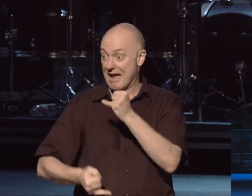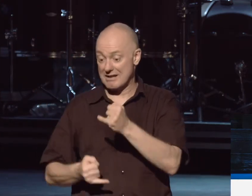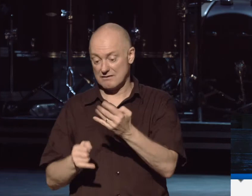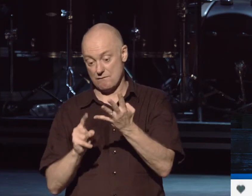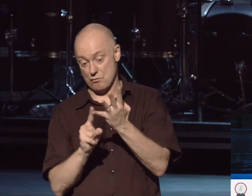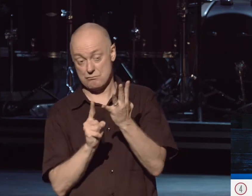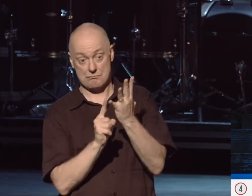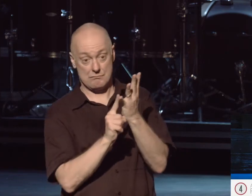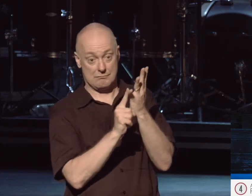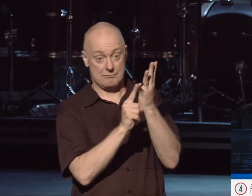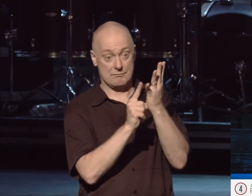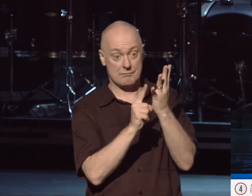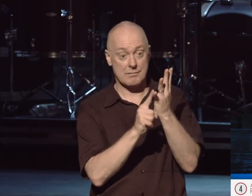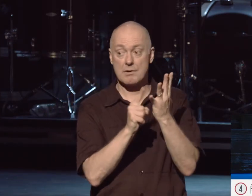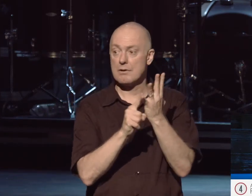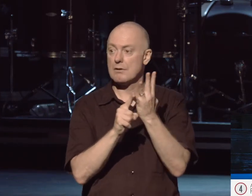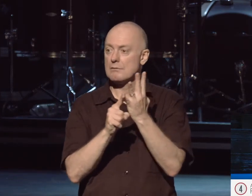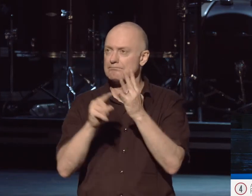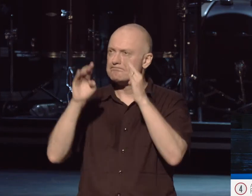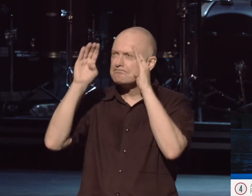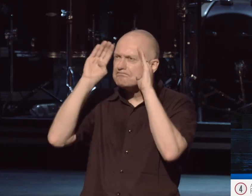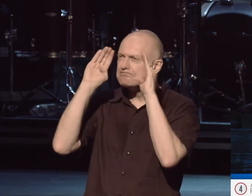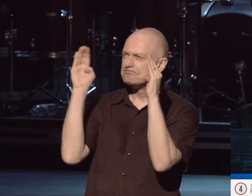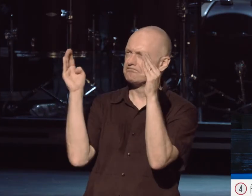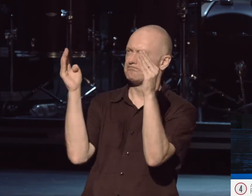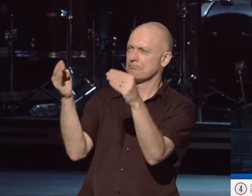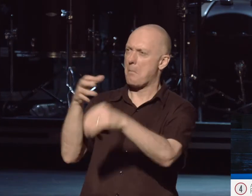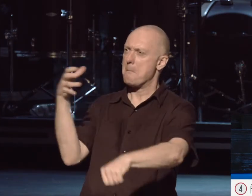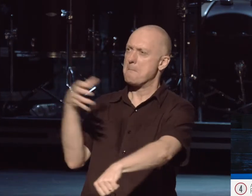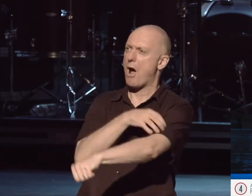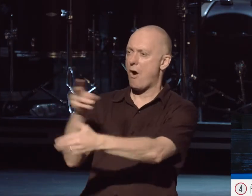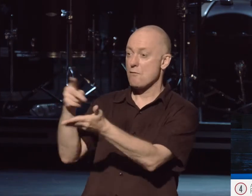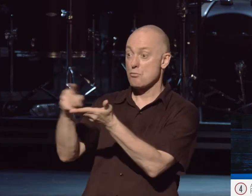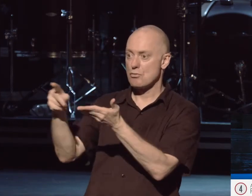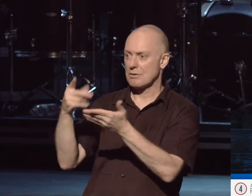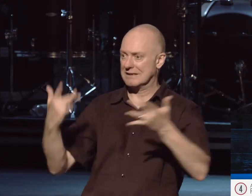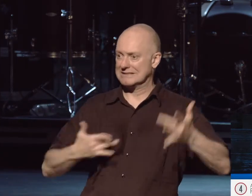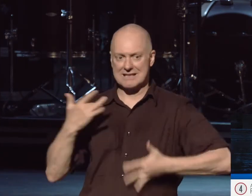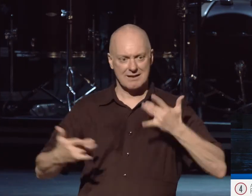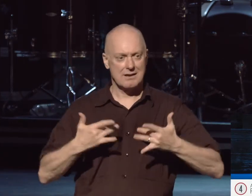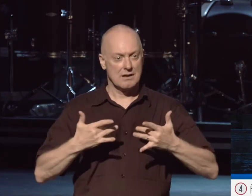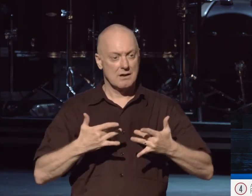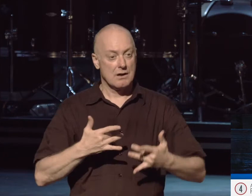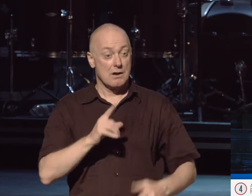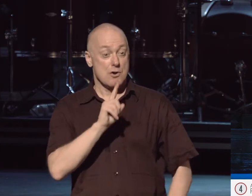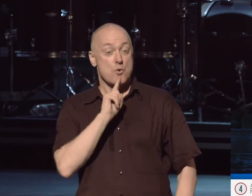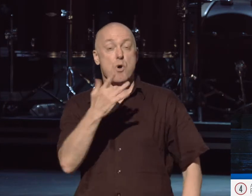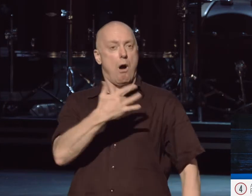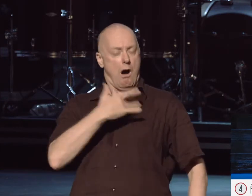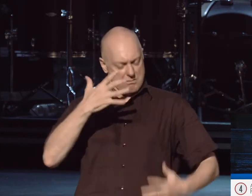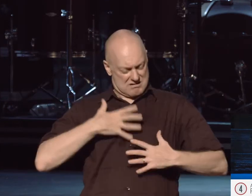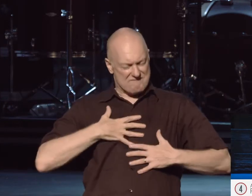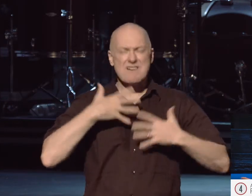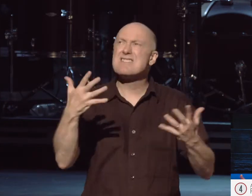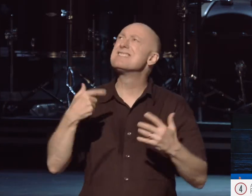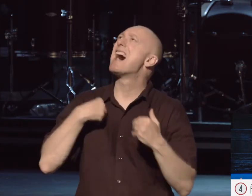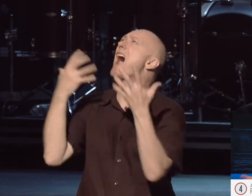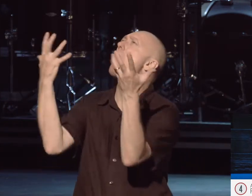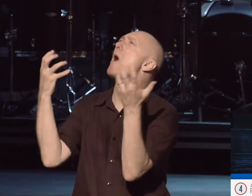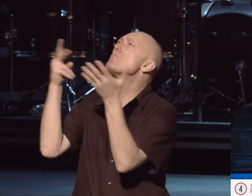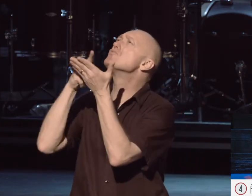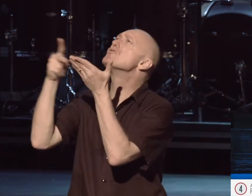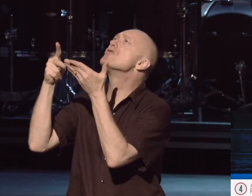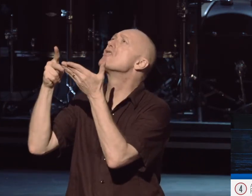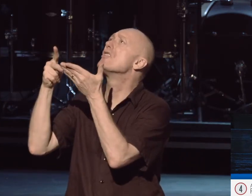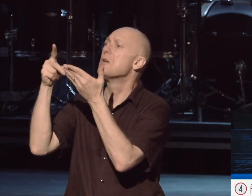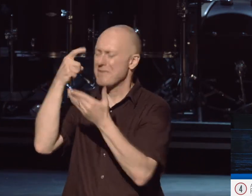it pursues powerful purity. This is exciting. A genuine heart of confession, man, they want purity because they see the mercy of